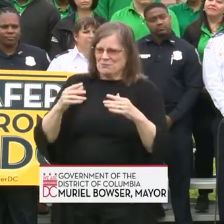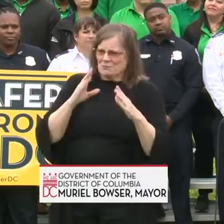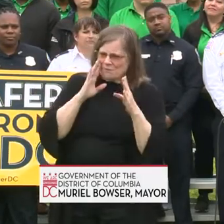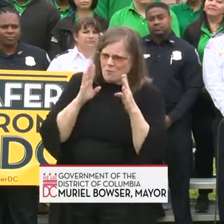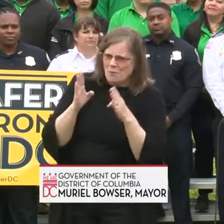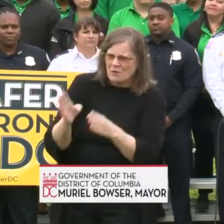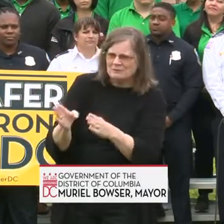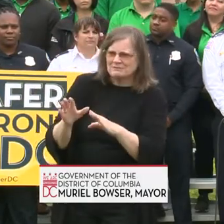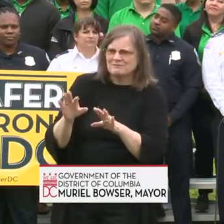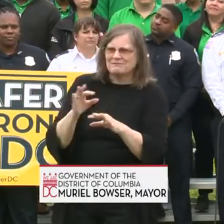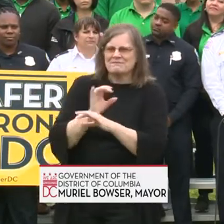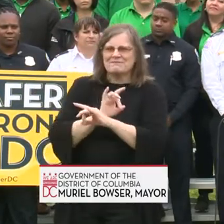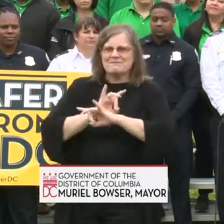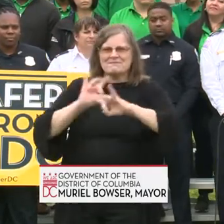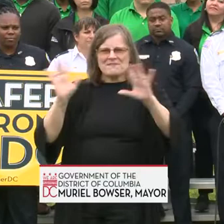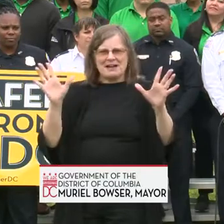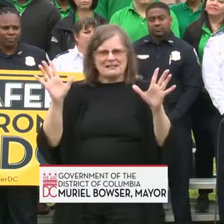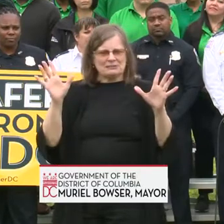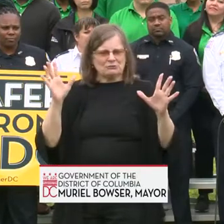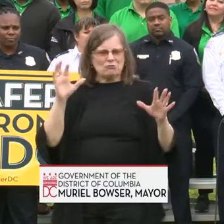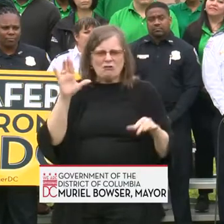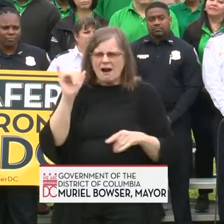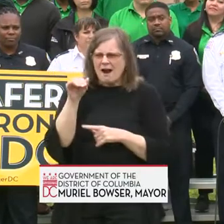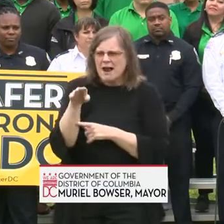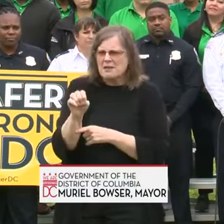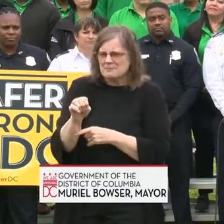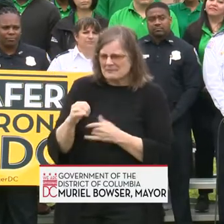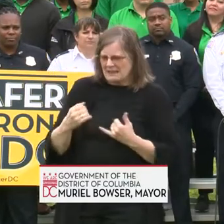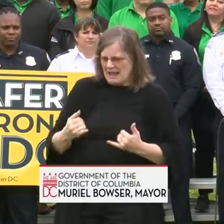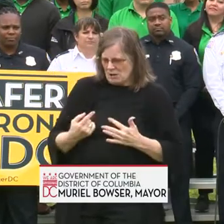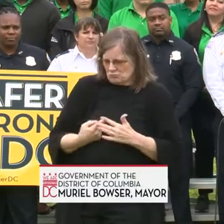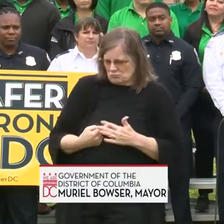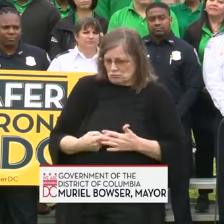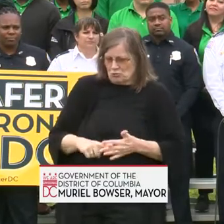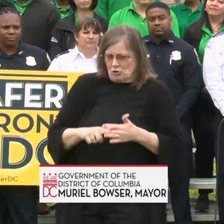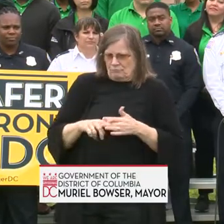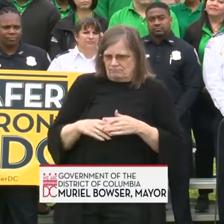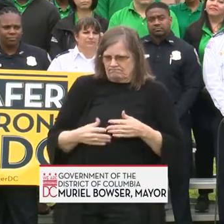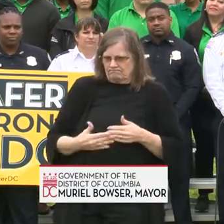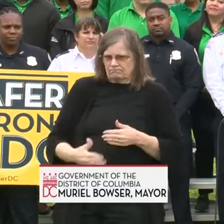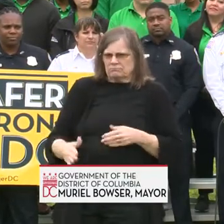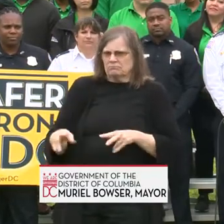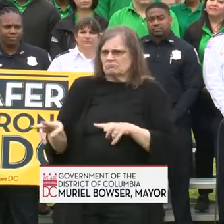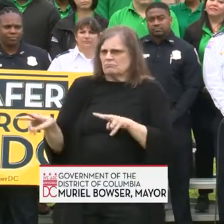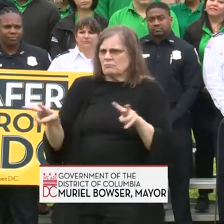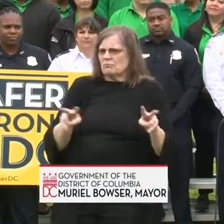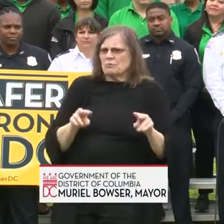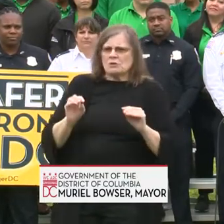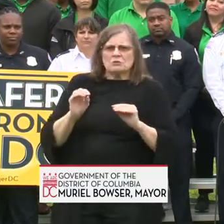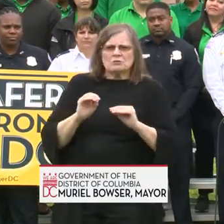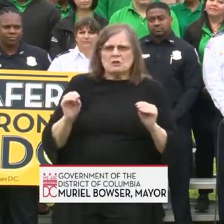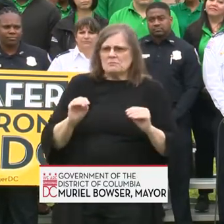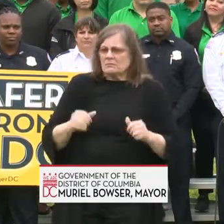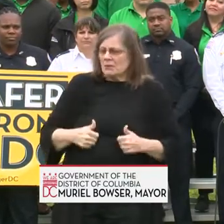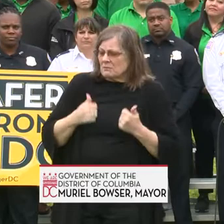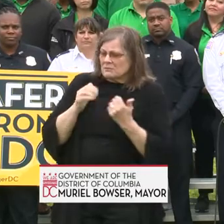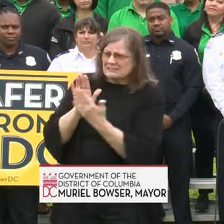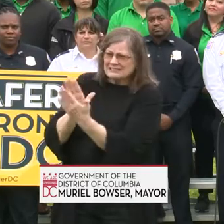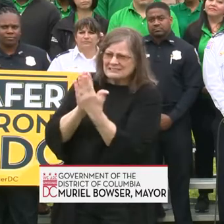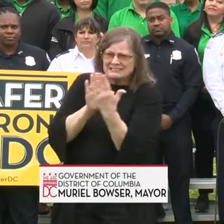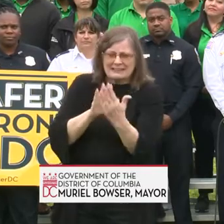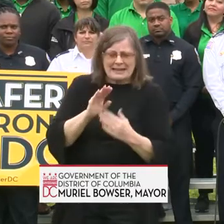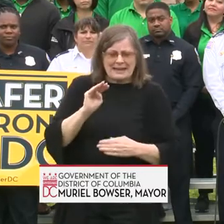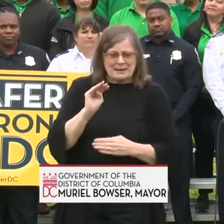violent crime before it happens. And while no one, not residents, not MPD, is satisfied with where we